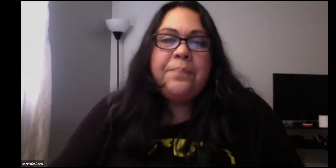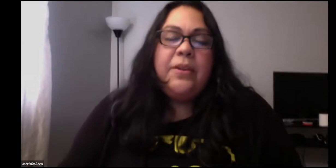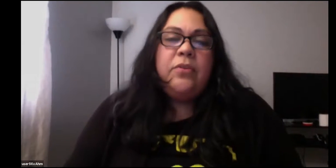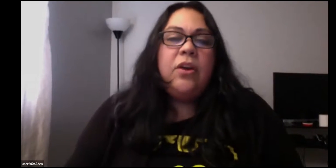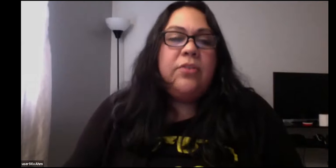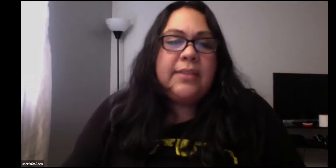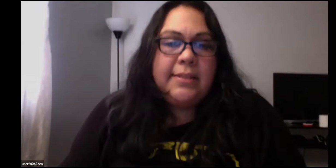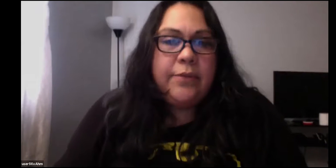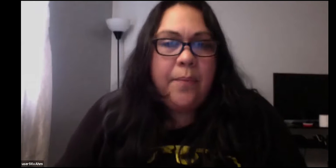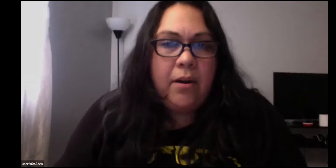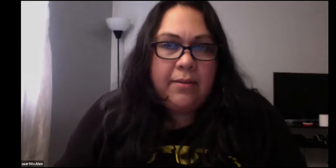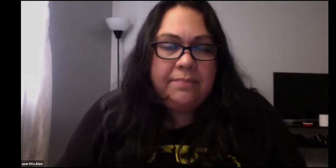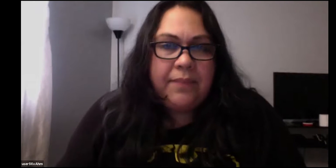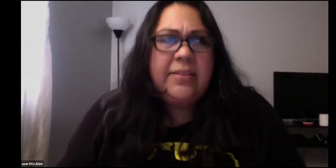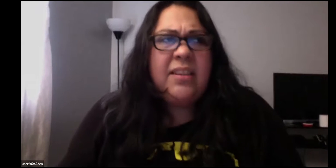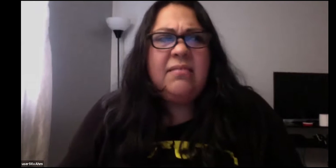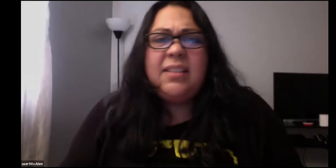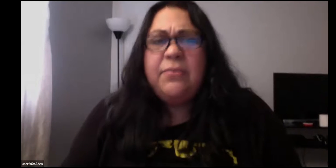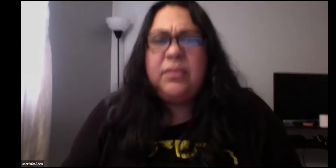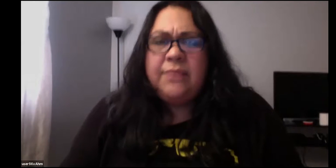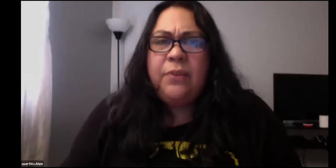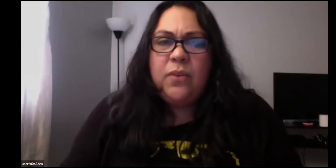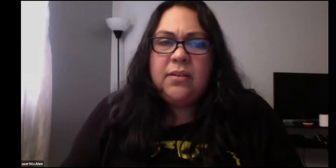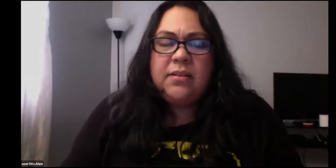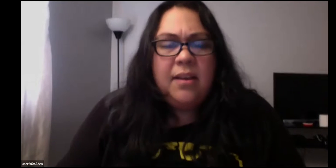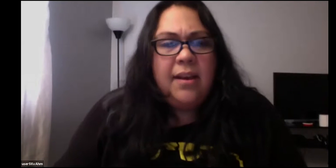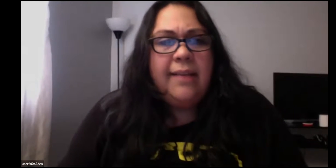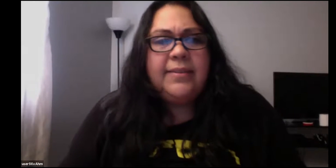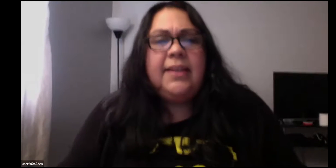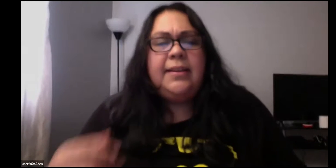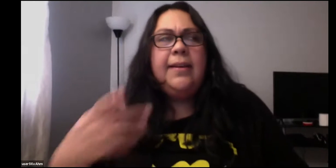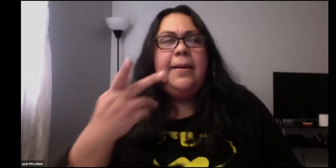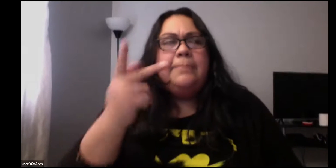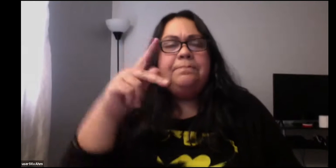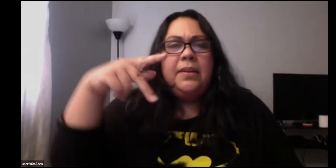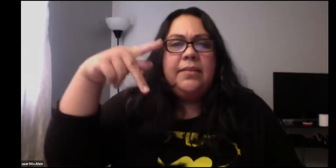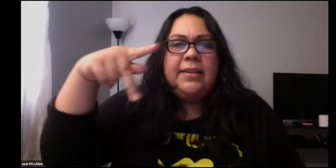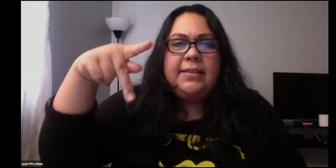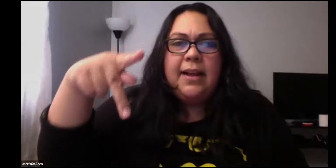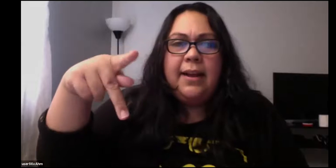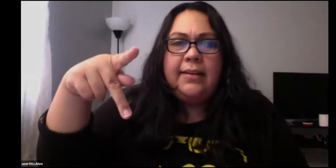use other signs for park. I've seen several different ones. I've seen this sign.